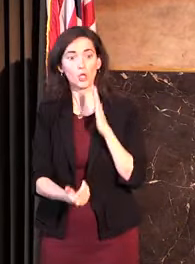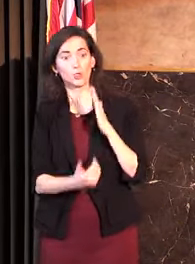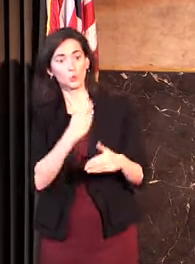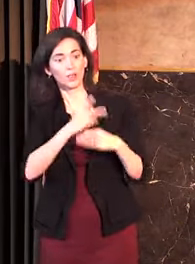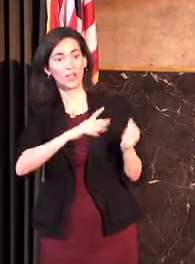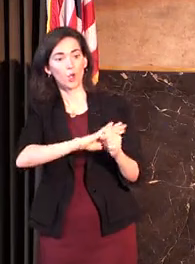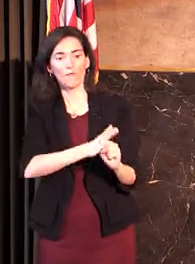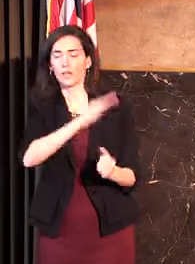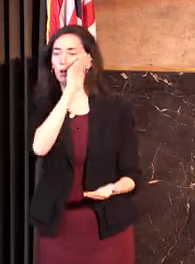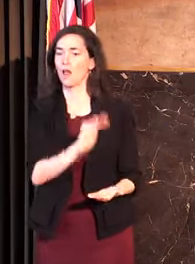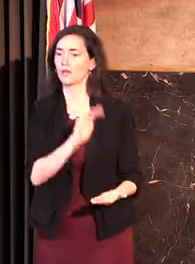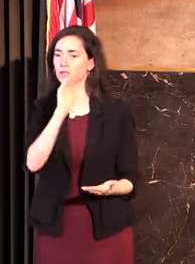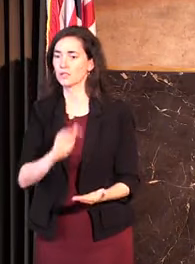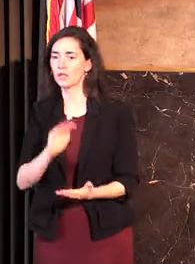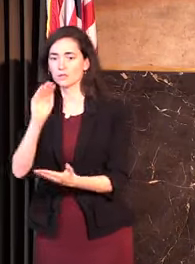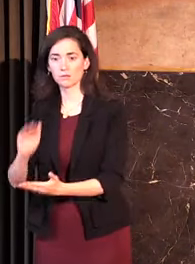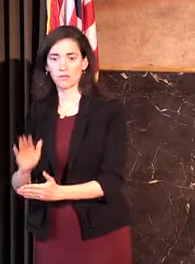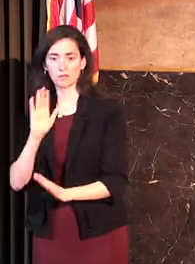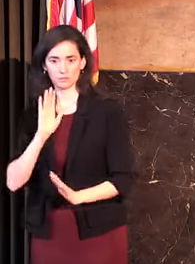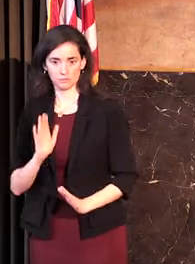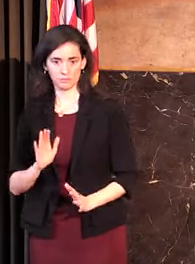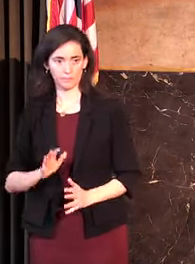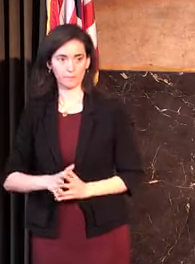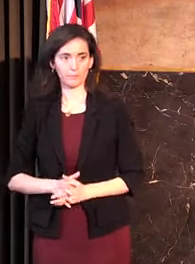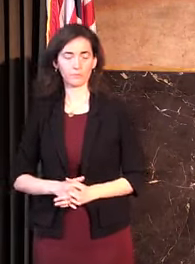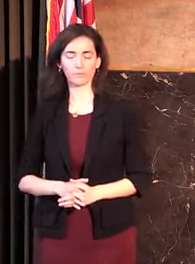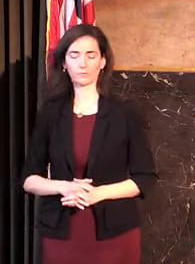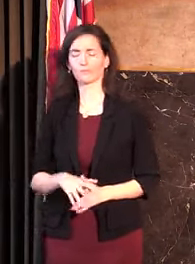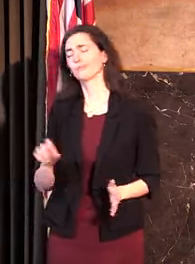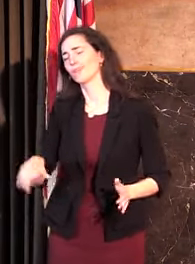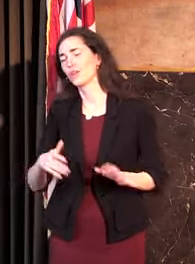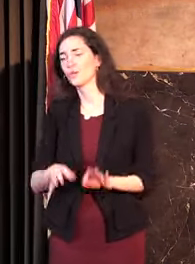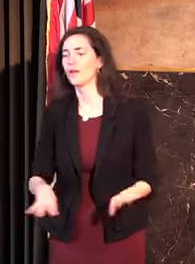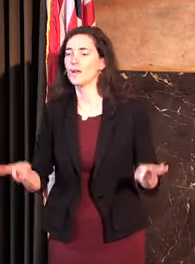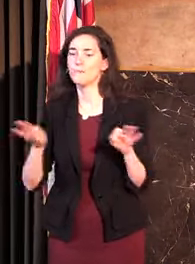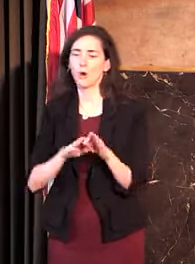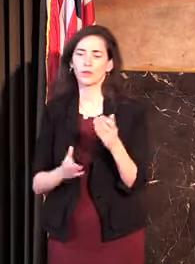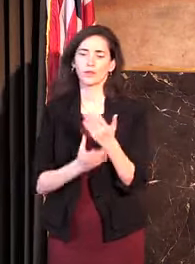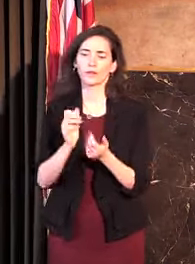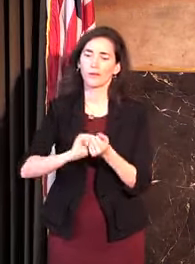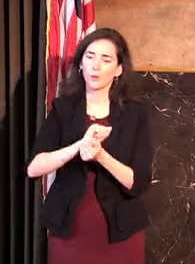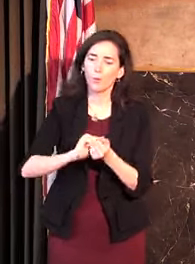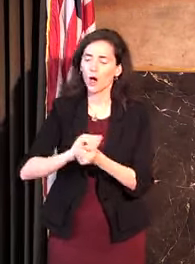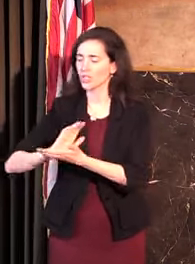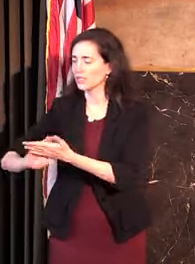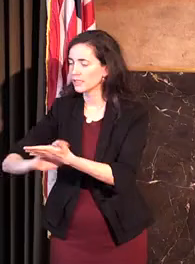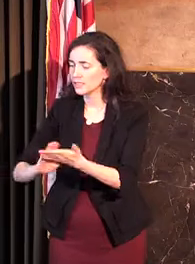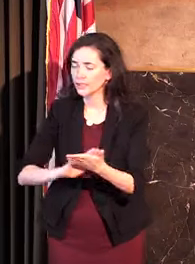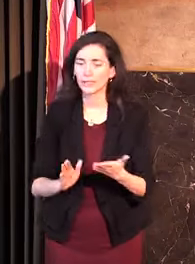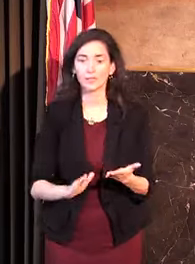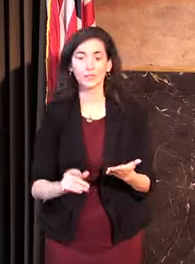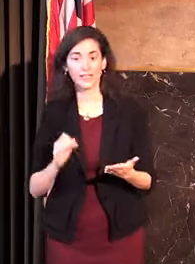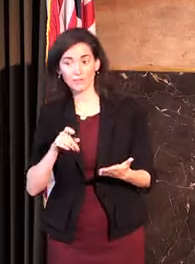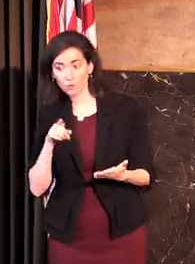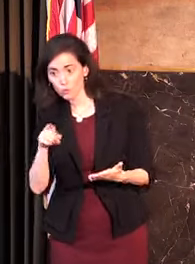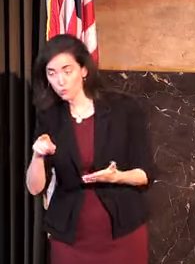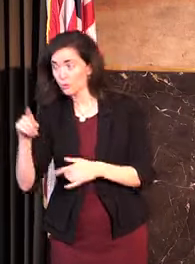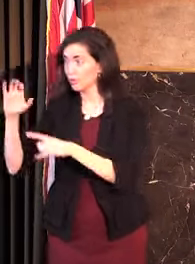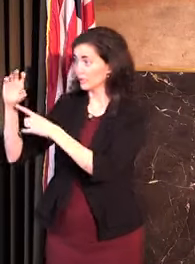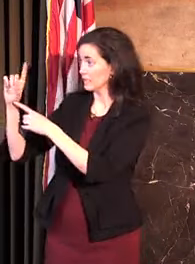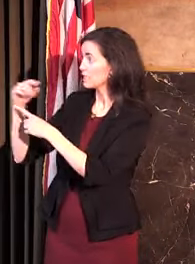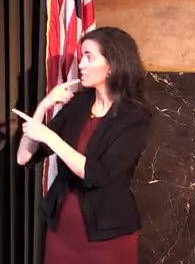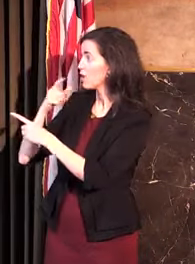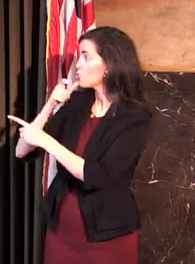Obviously, we want to continue to make, to have good hygiene practice. Masking, if it's indicated for you under CDC